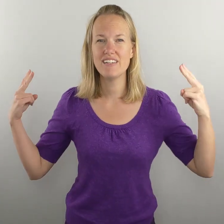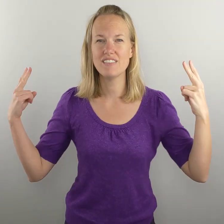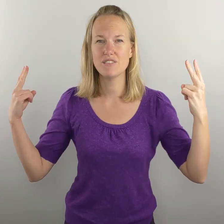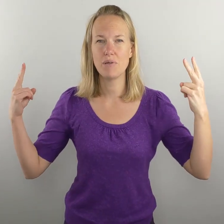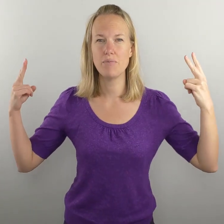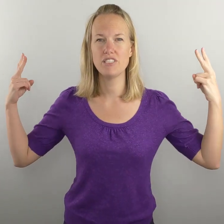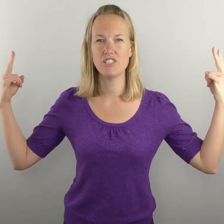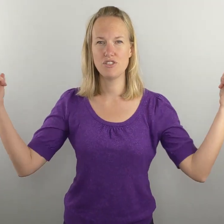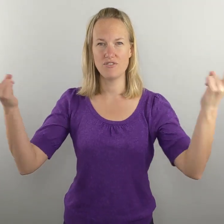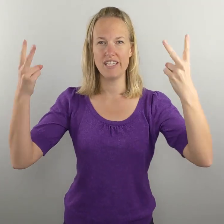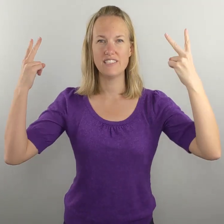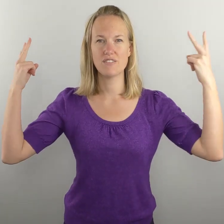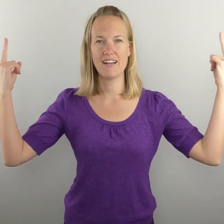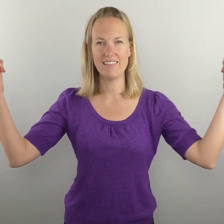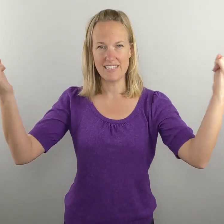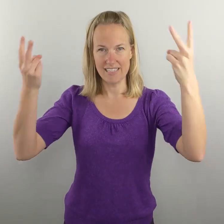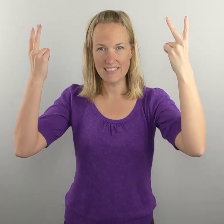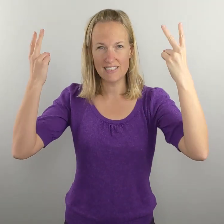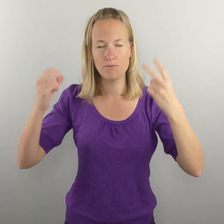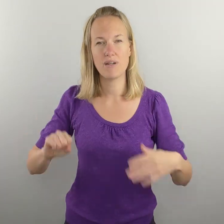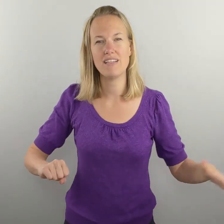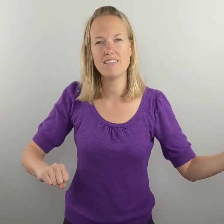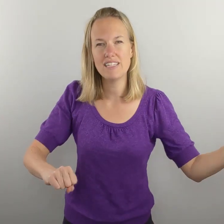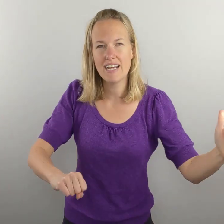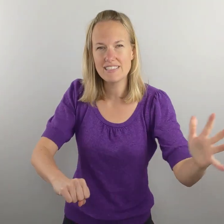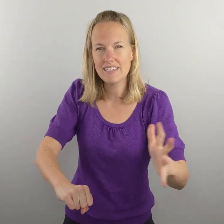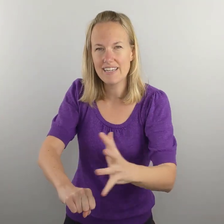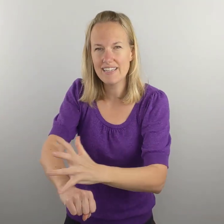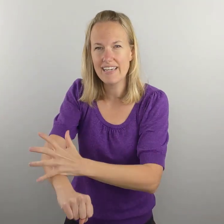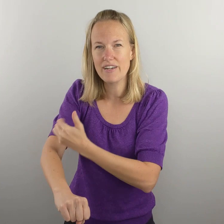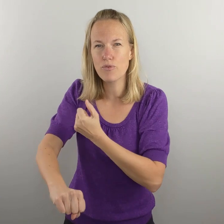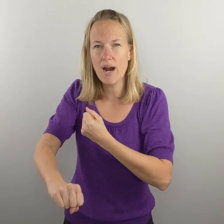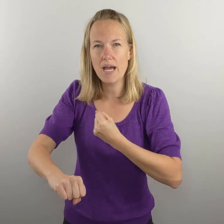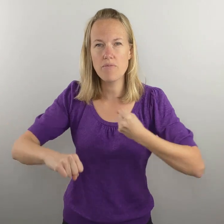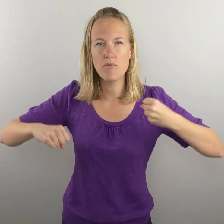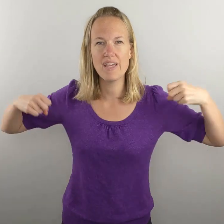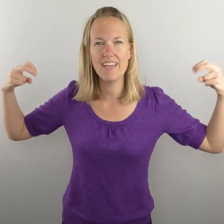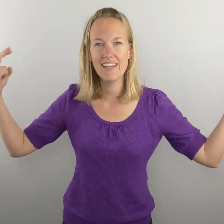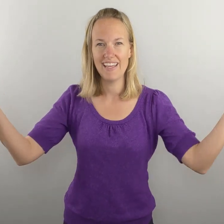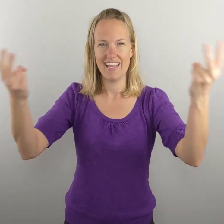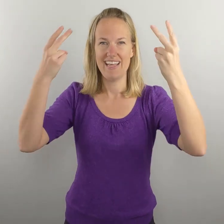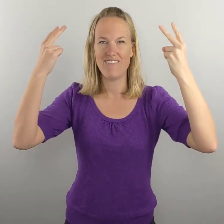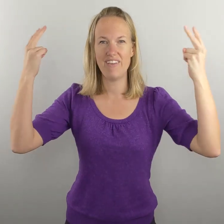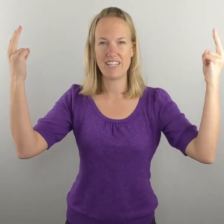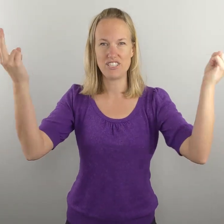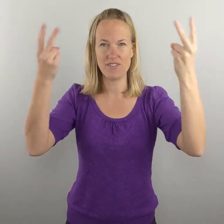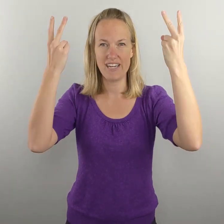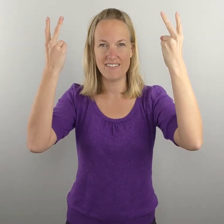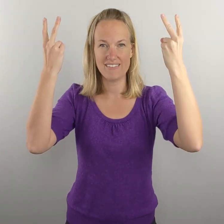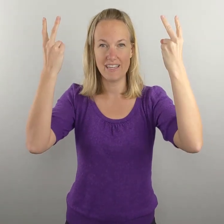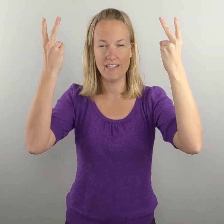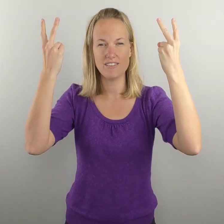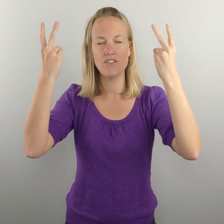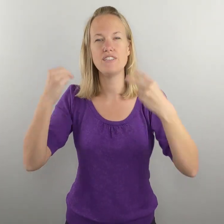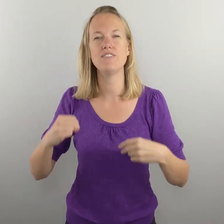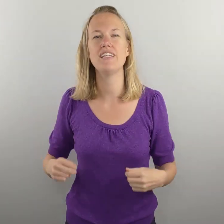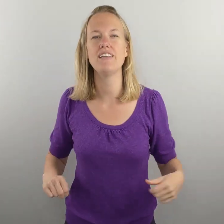also people just do V's around like this, but I learned it as you kind of like grab the win, victory. Okay, so you can do it either